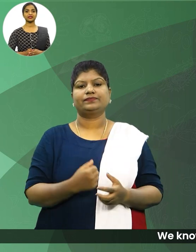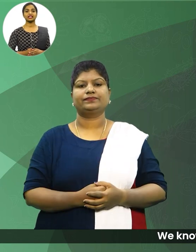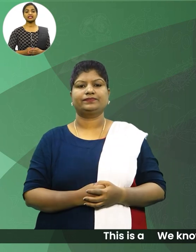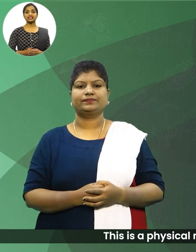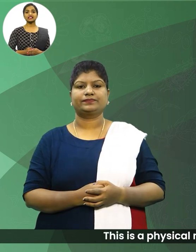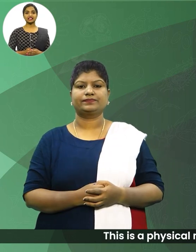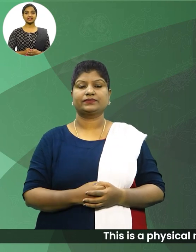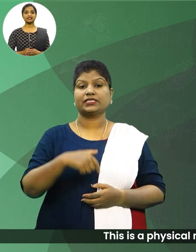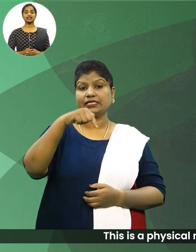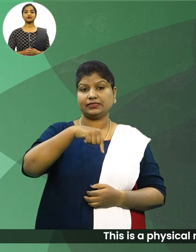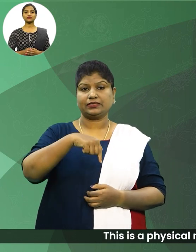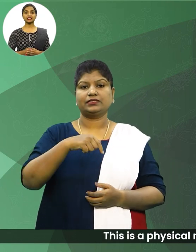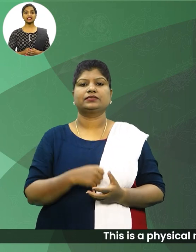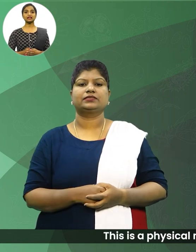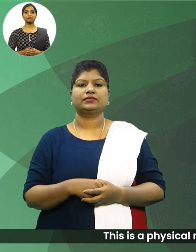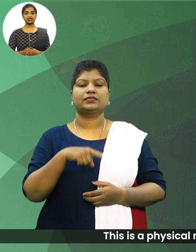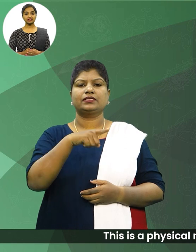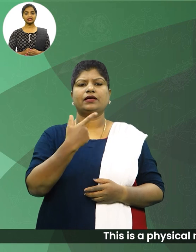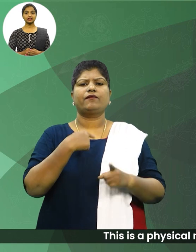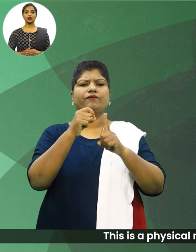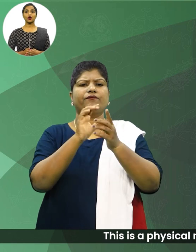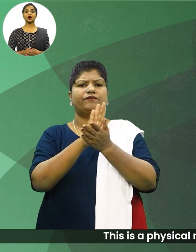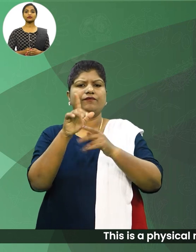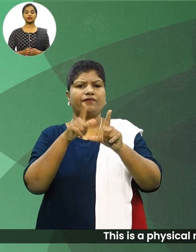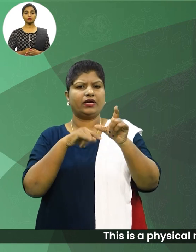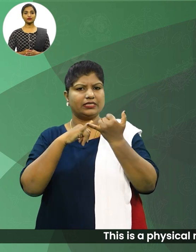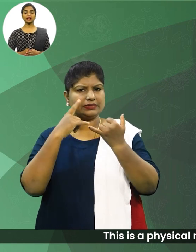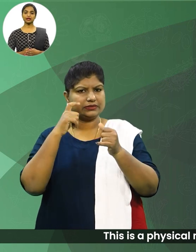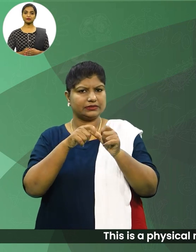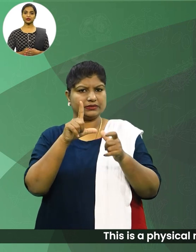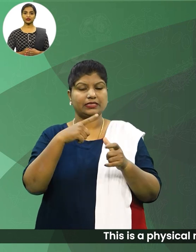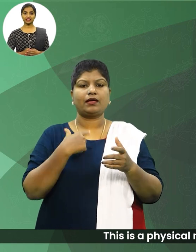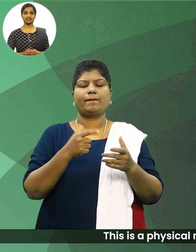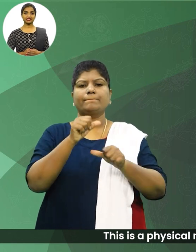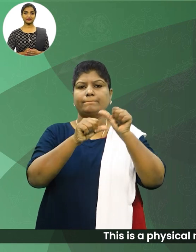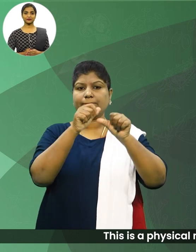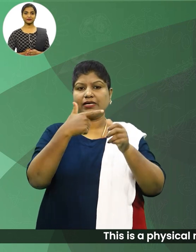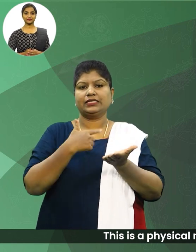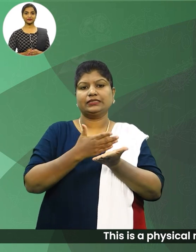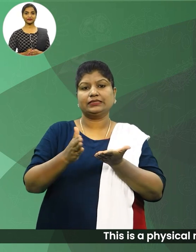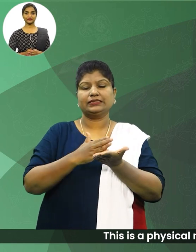This is a physical method of removing impurities.